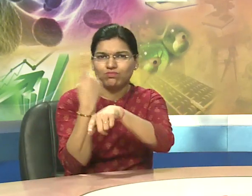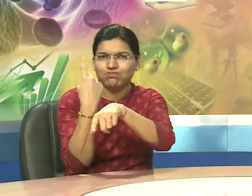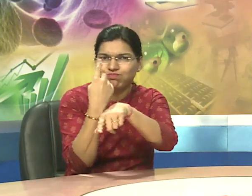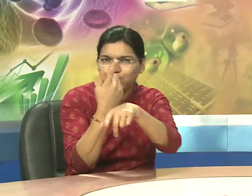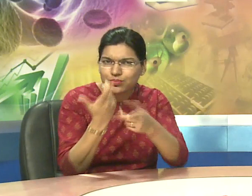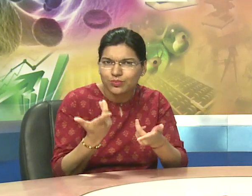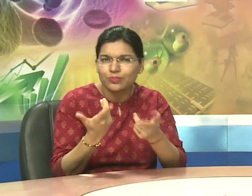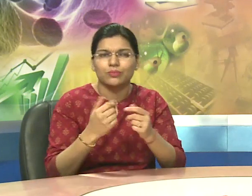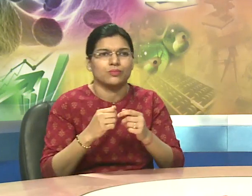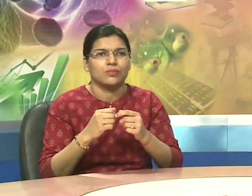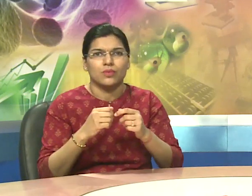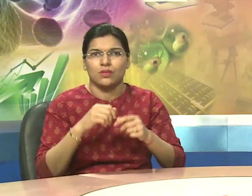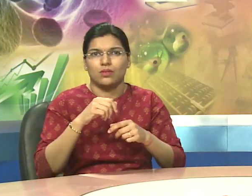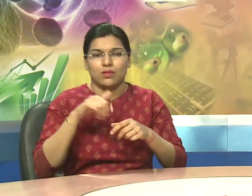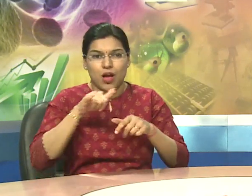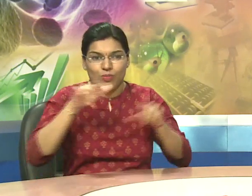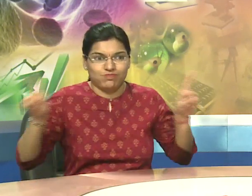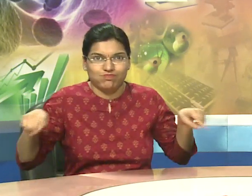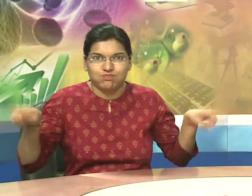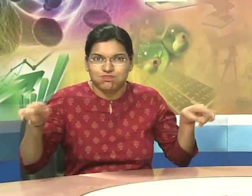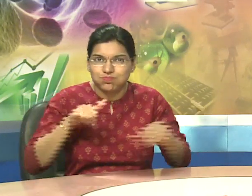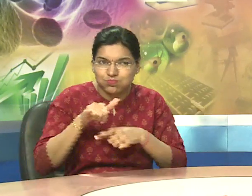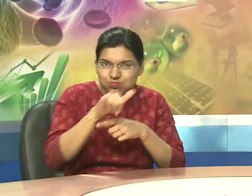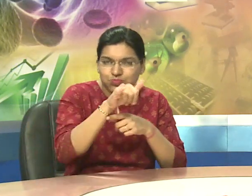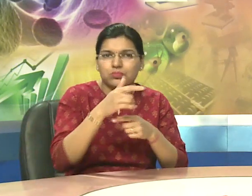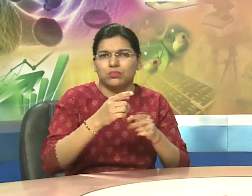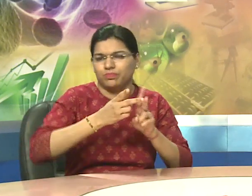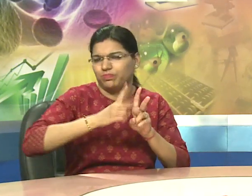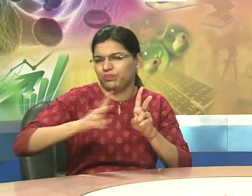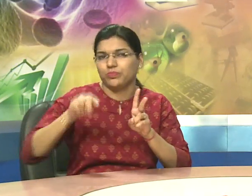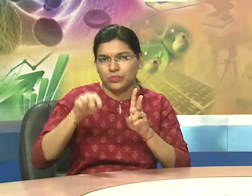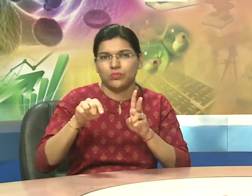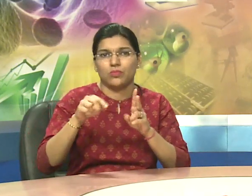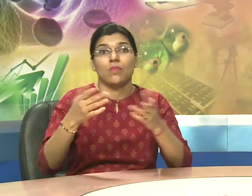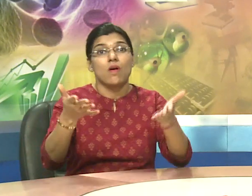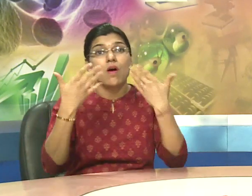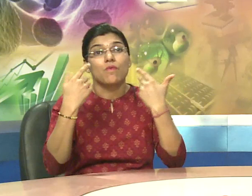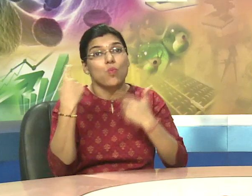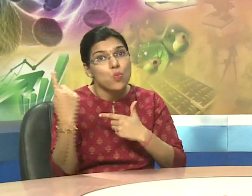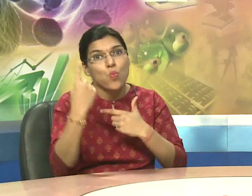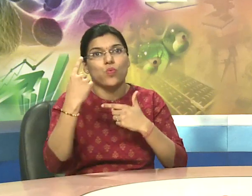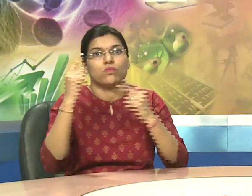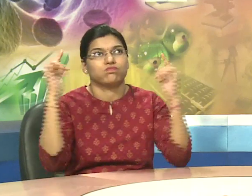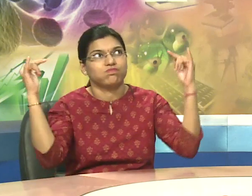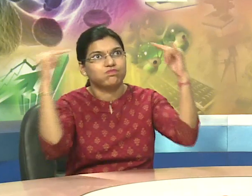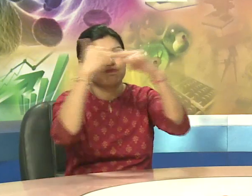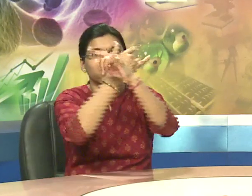Plane, helicopter, aeroplane. There are different kinds of air transports.